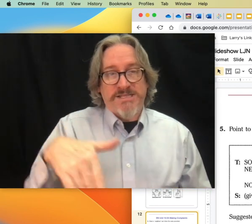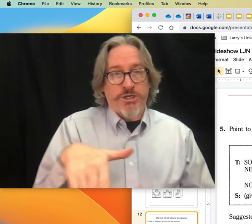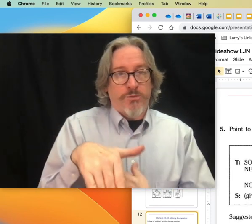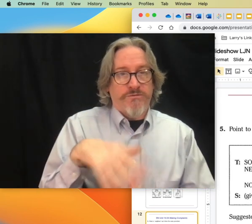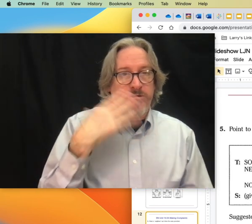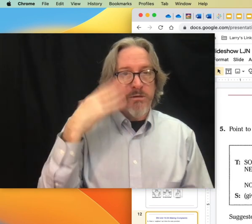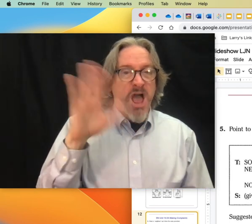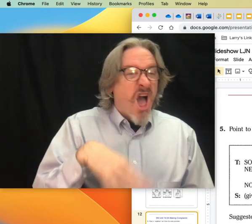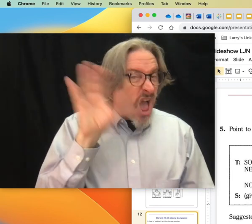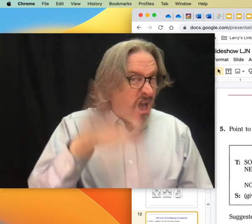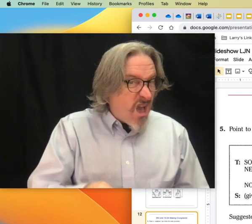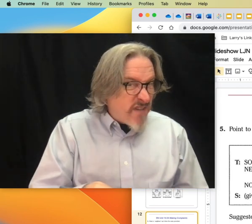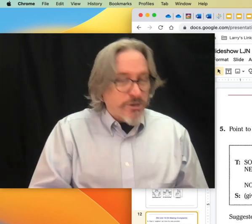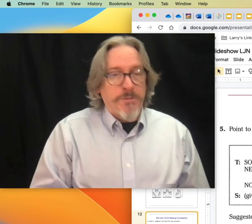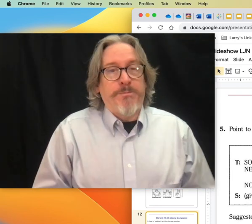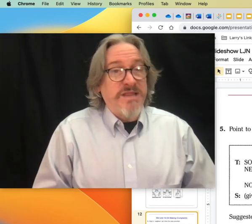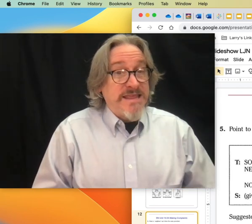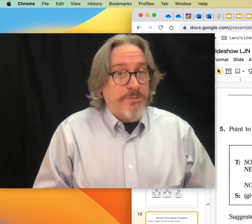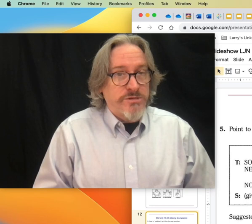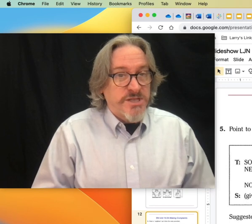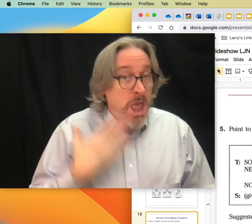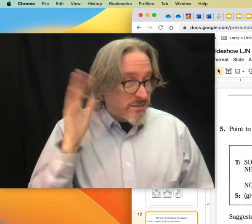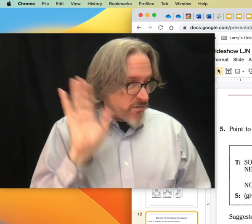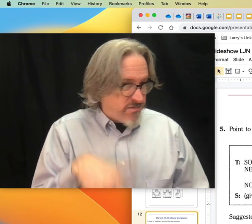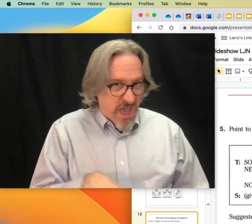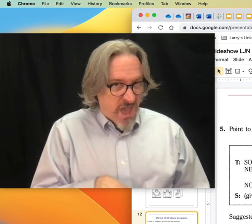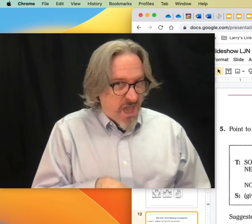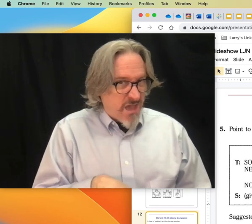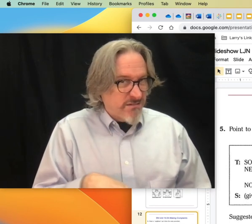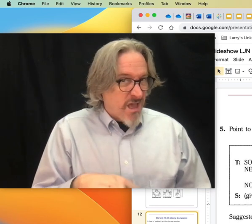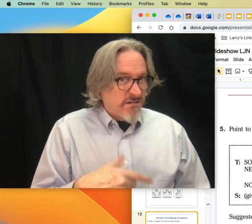no, that's a good one for if you're gonna play the person.